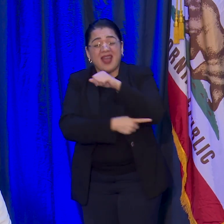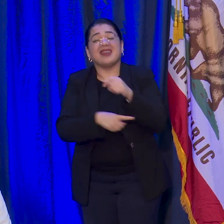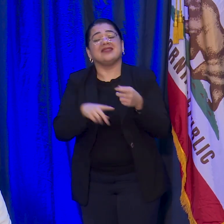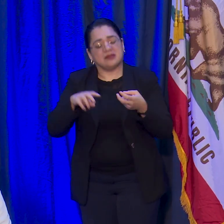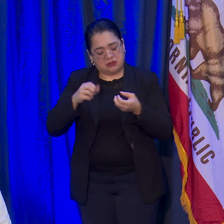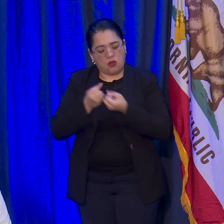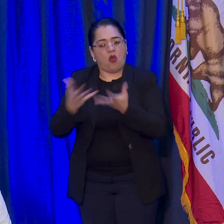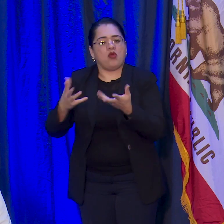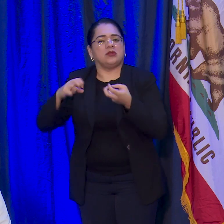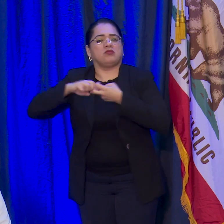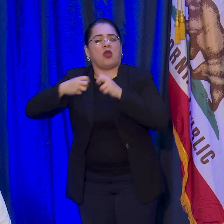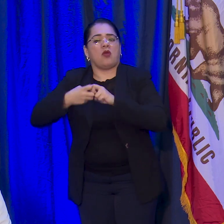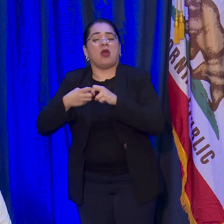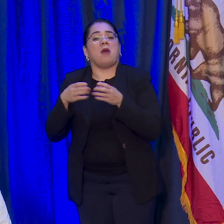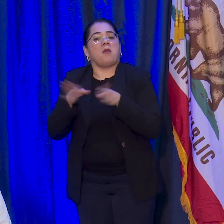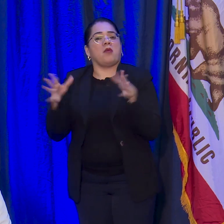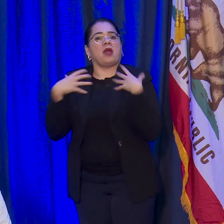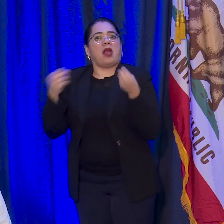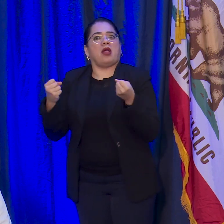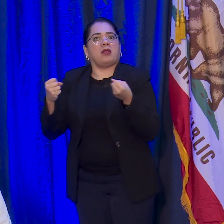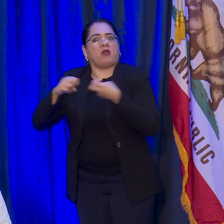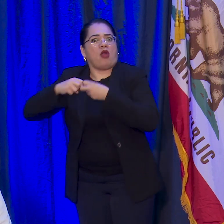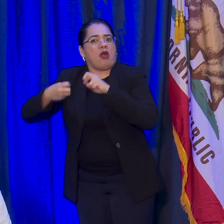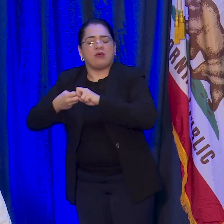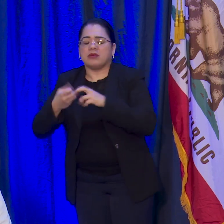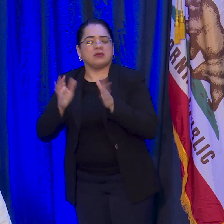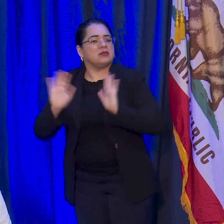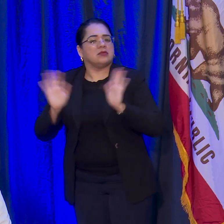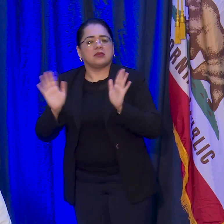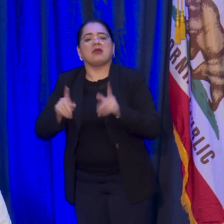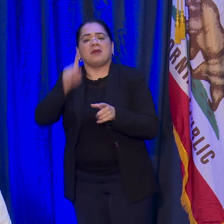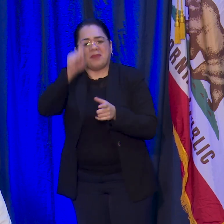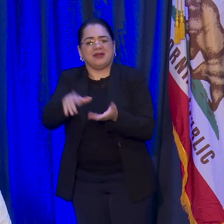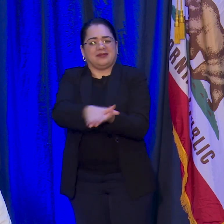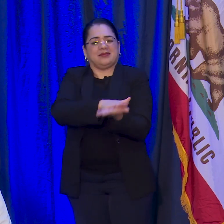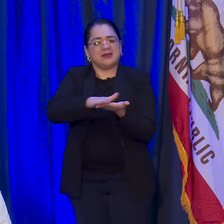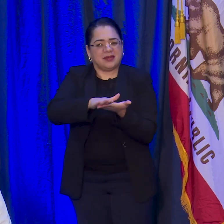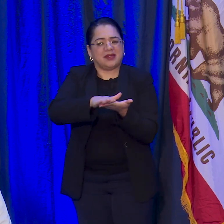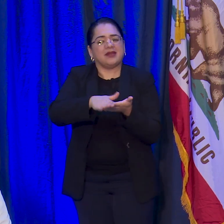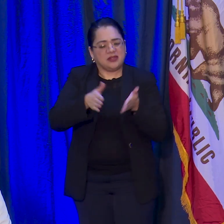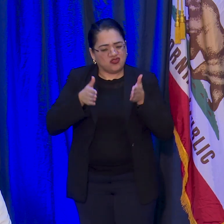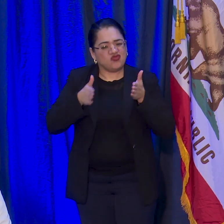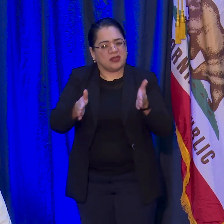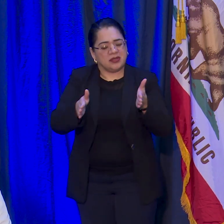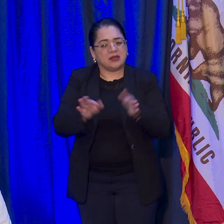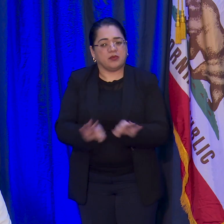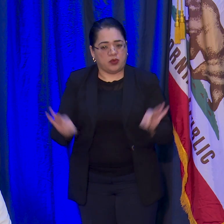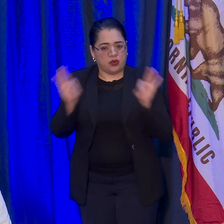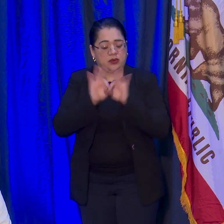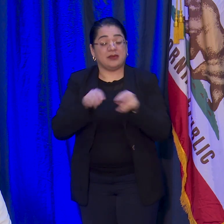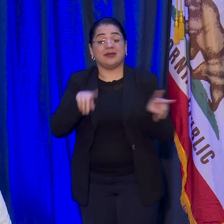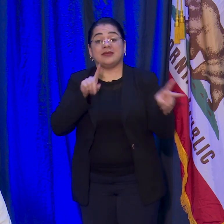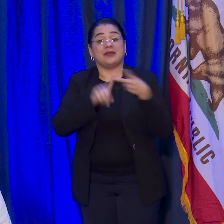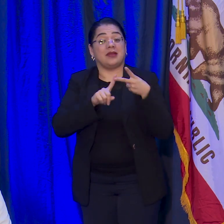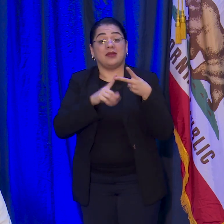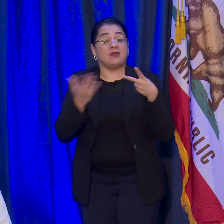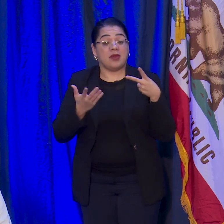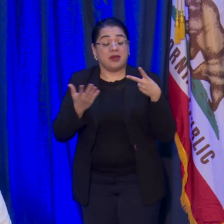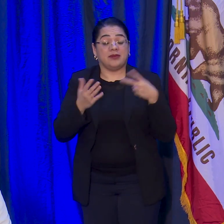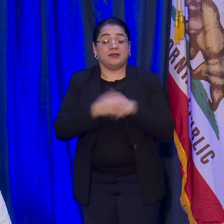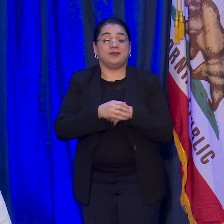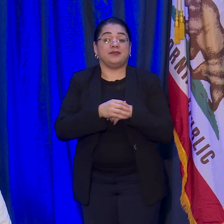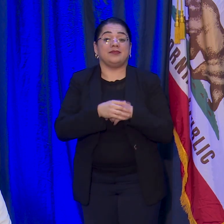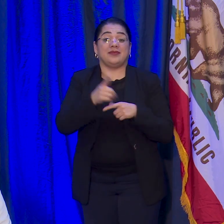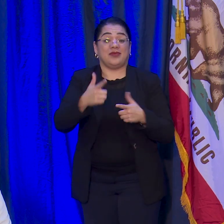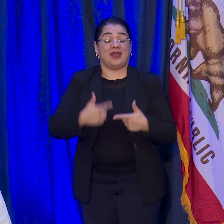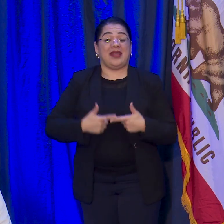becomes a public health issue, and so streets must maintain clean. And there's a second important reason, especially if you